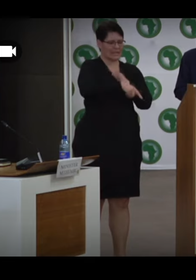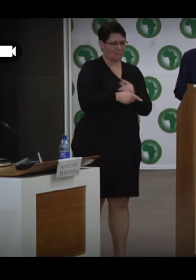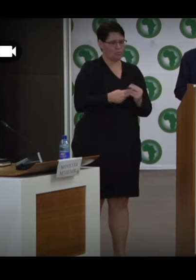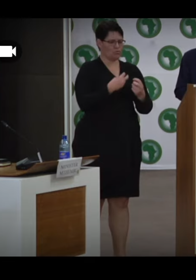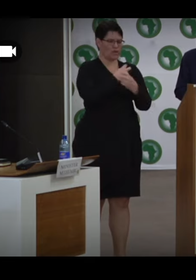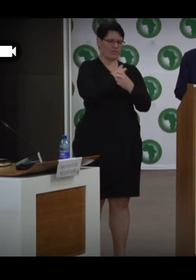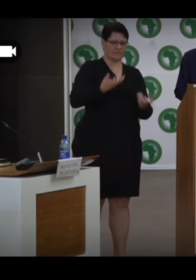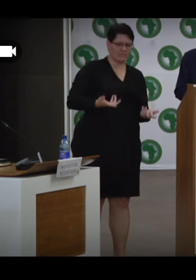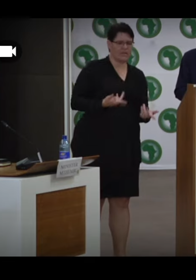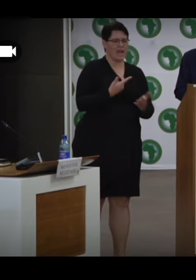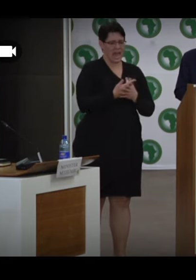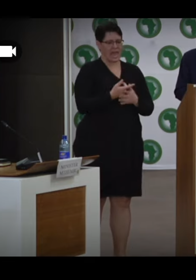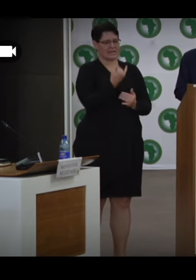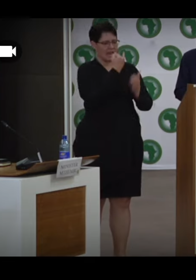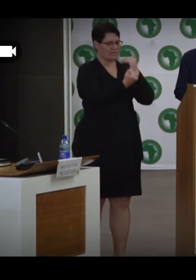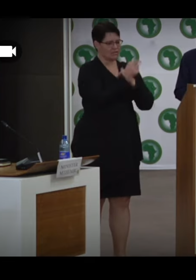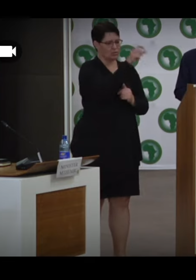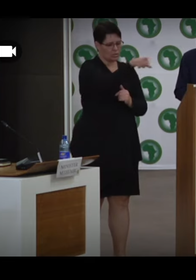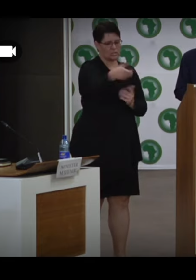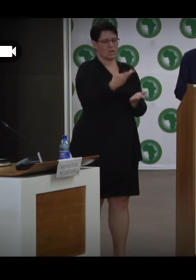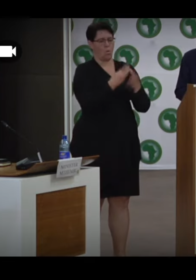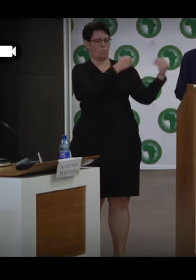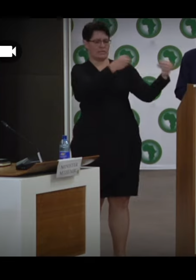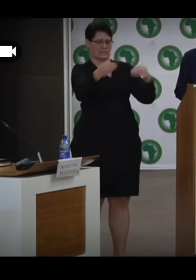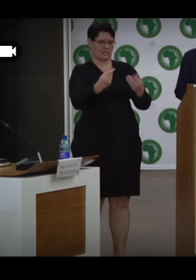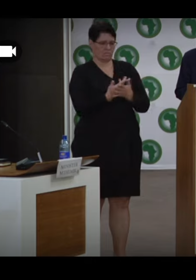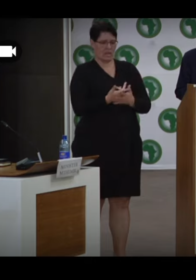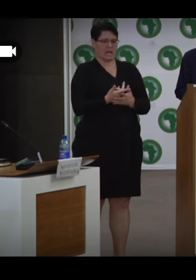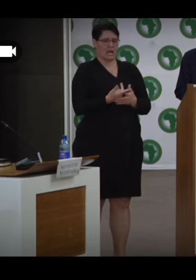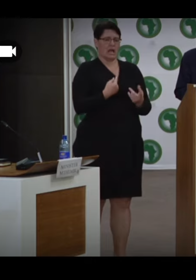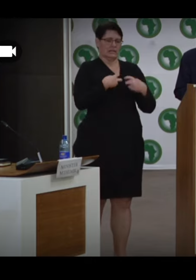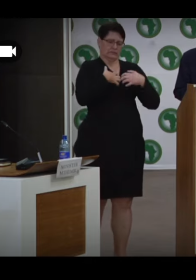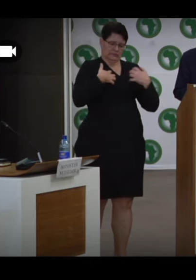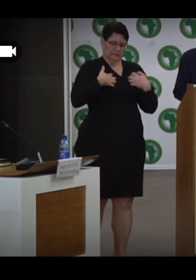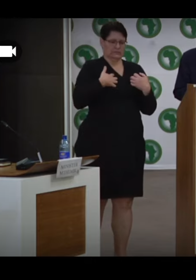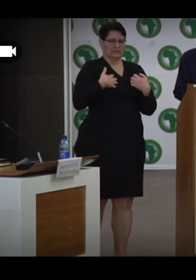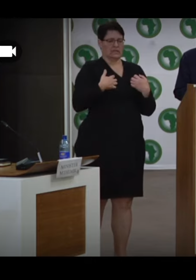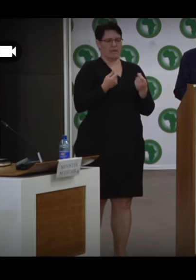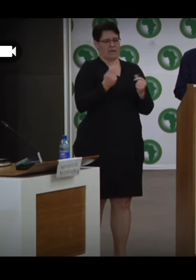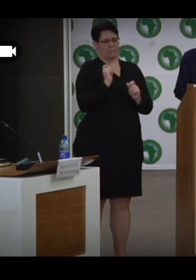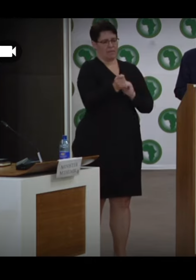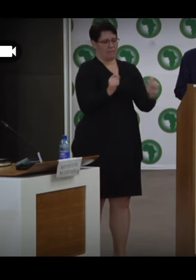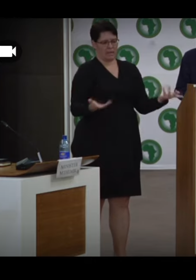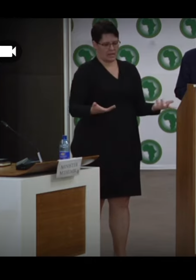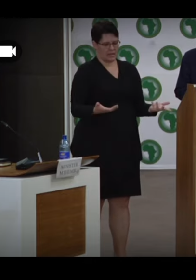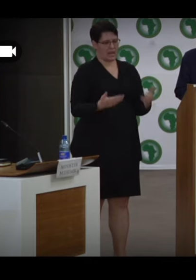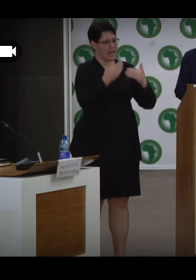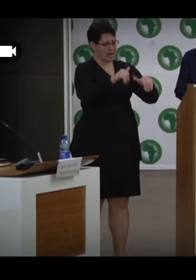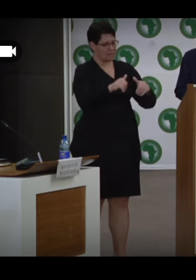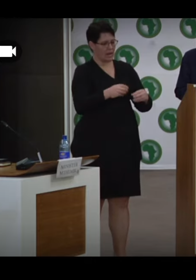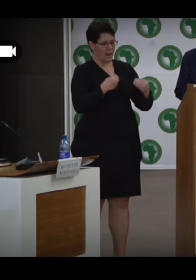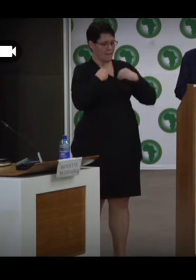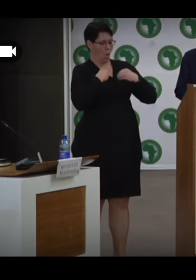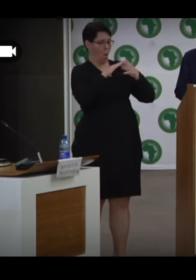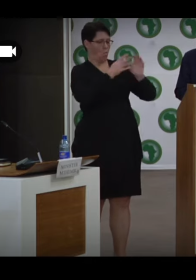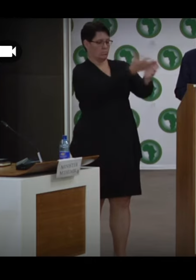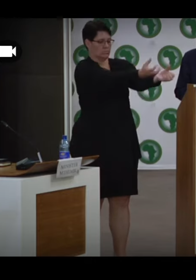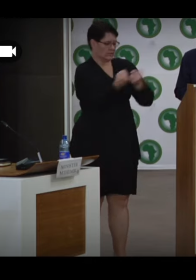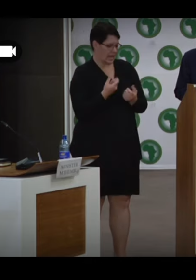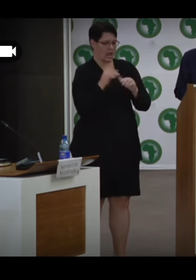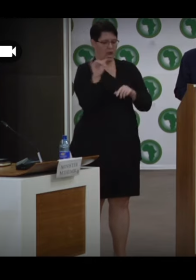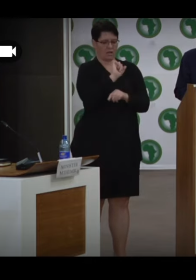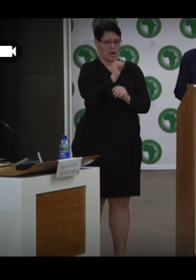for business and individual citizens subject to financial stress, to put limitations on asset repossessions of business